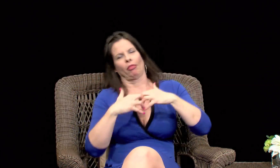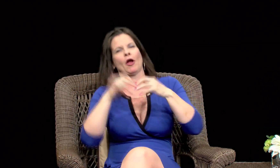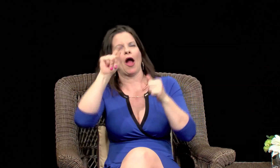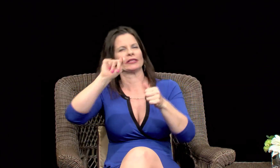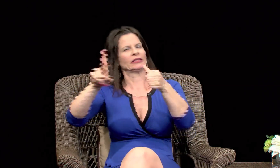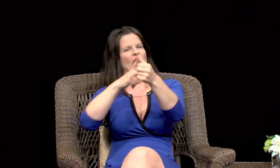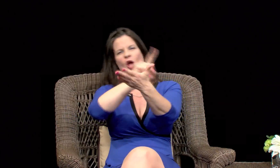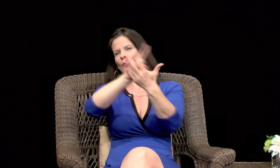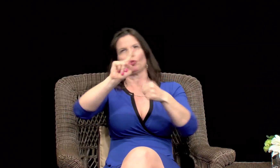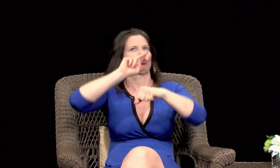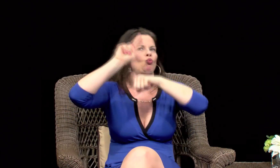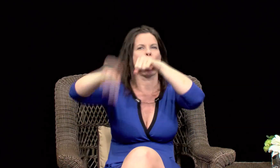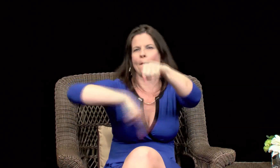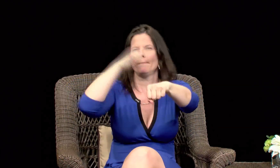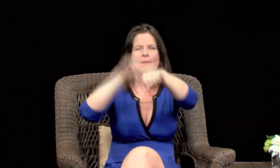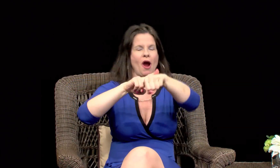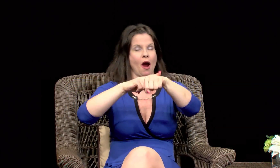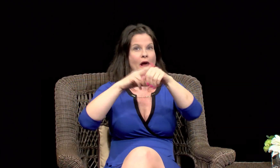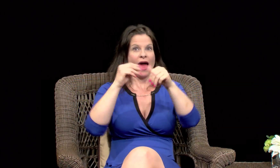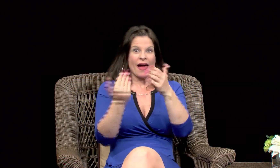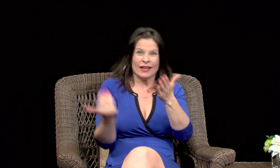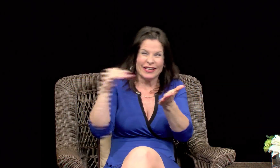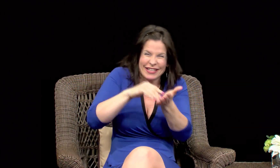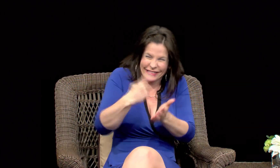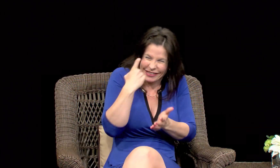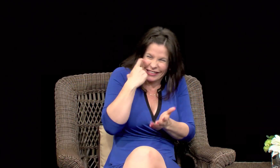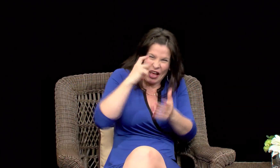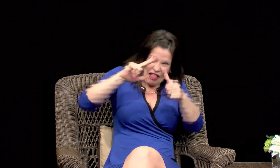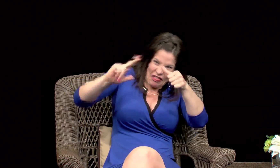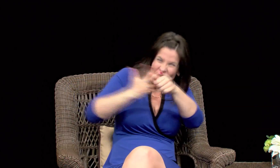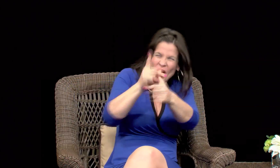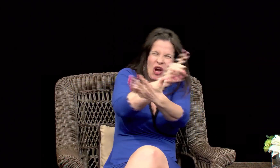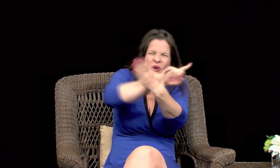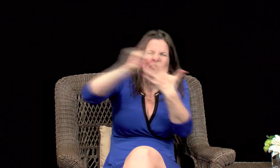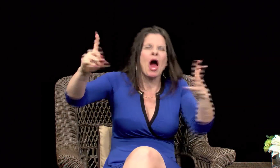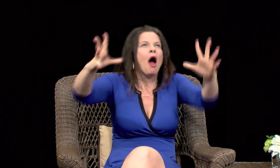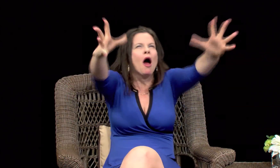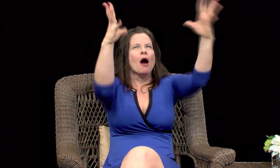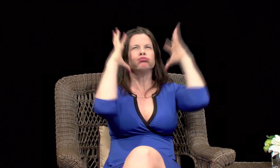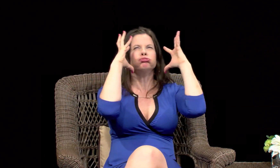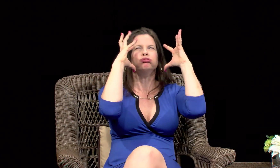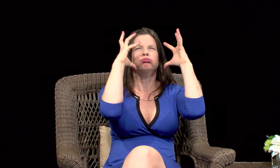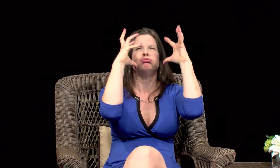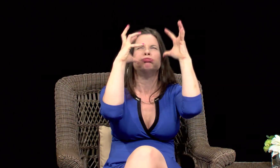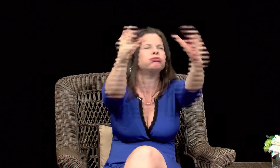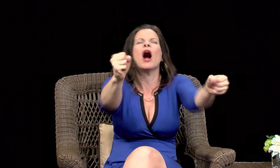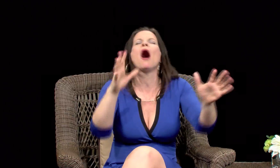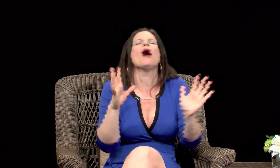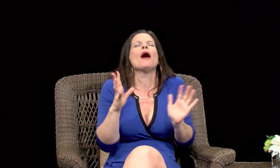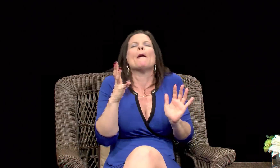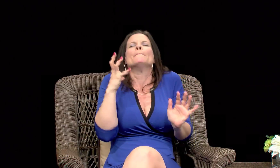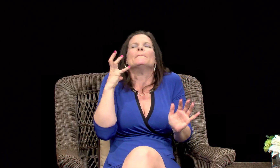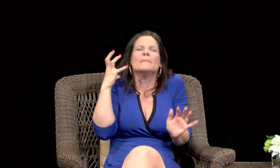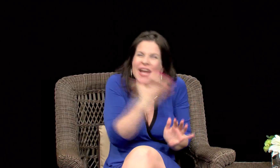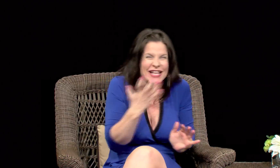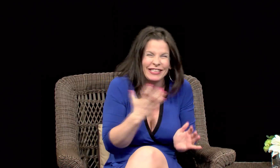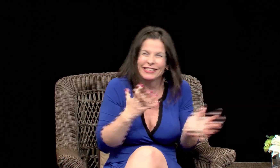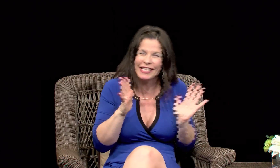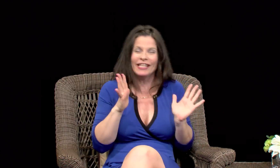a little bit, he didn't do as well. But now he's back again. That third week, he just did